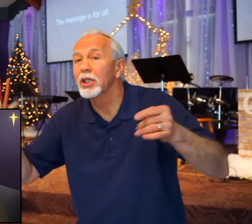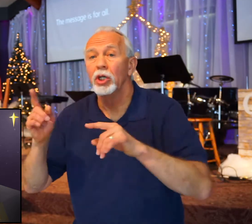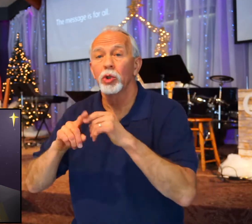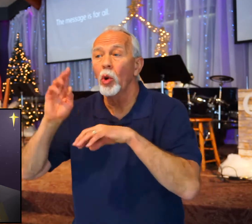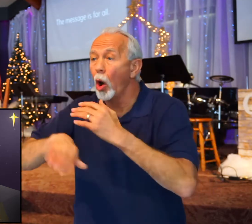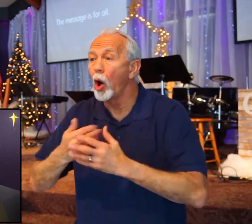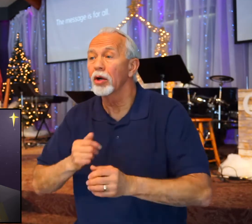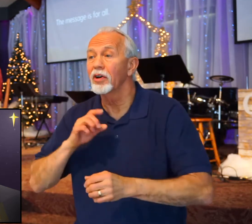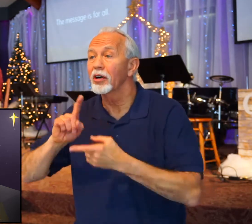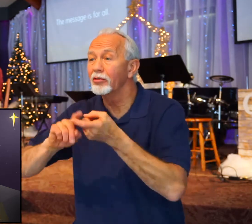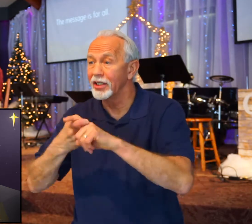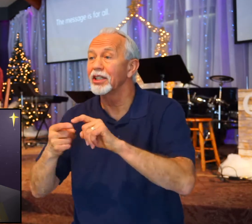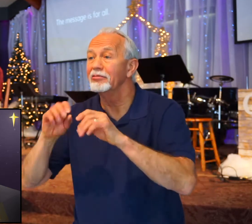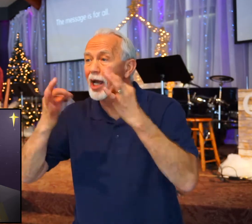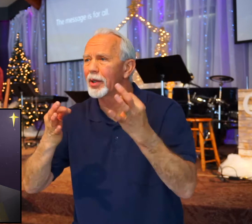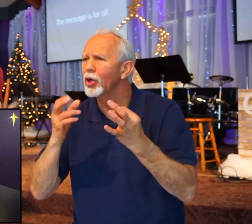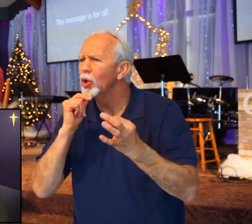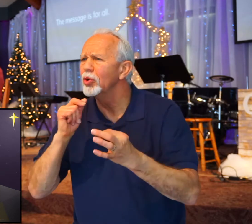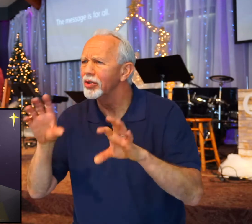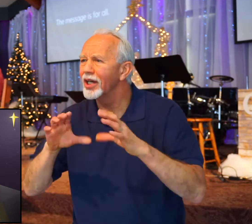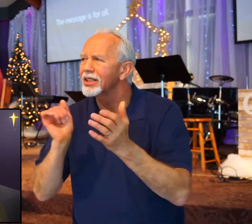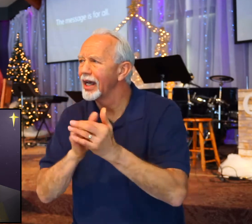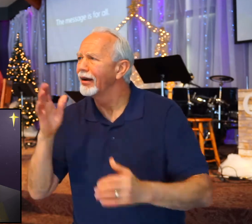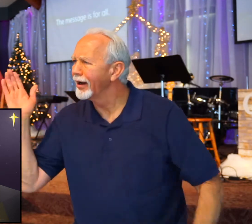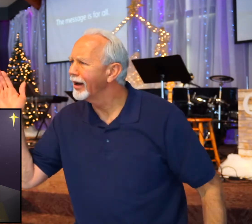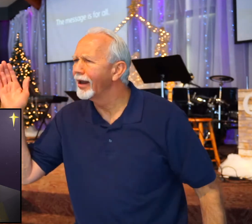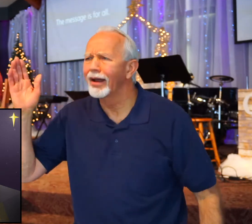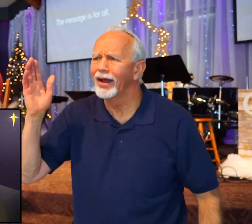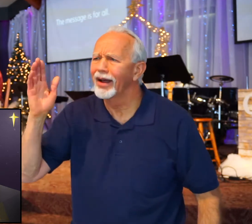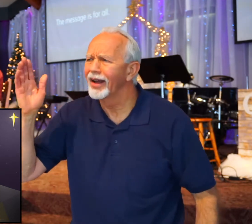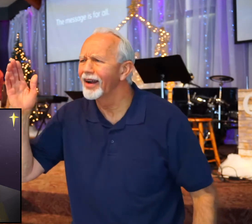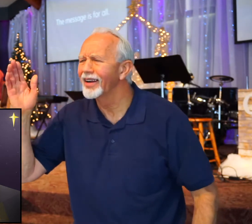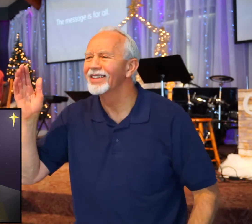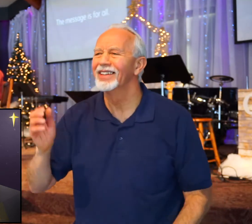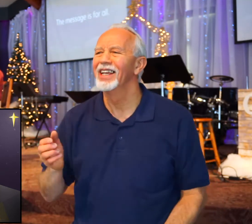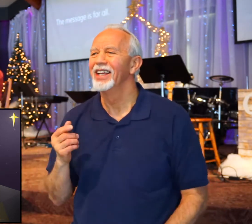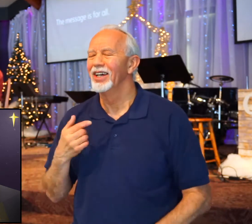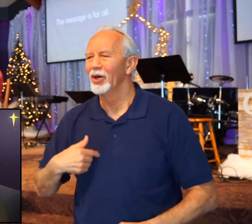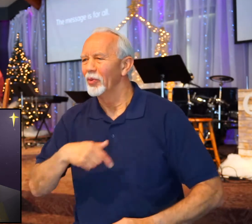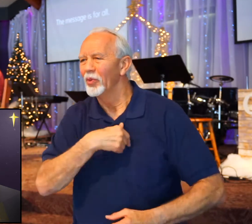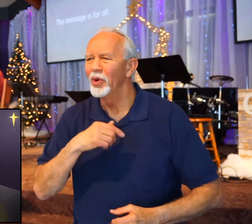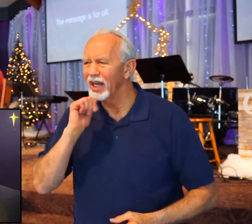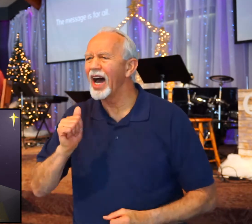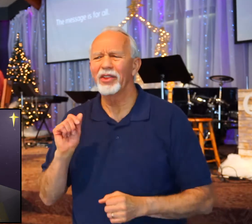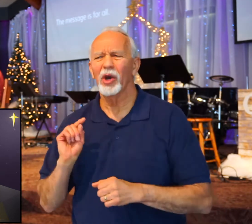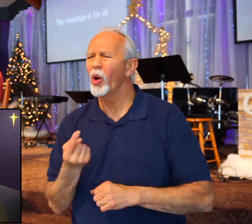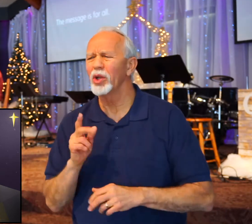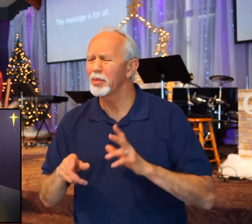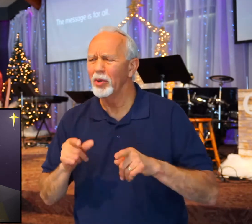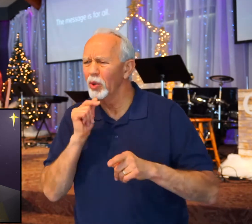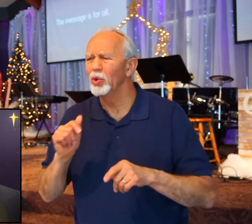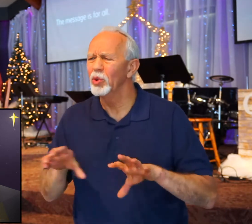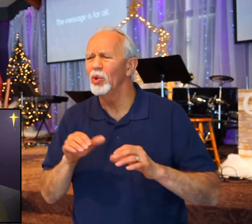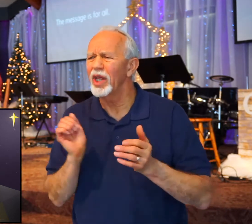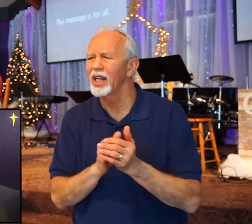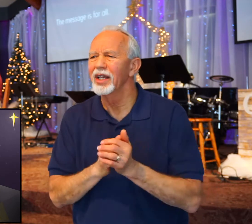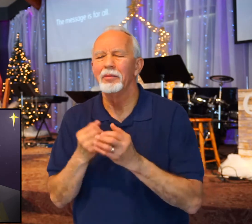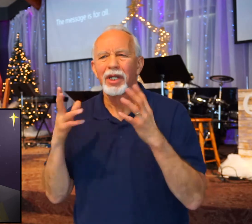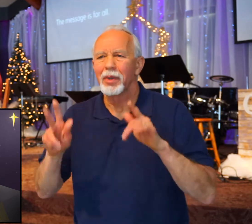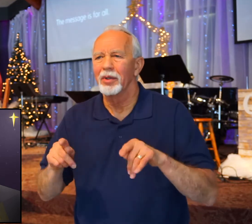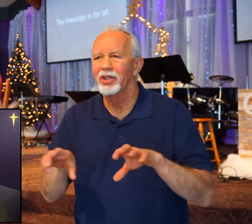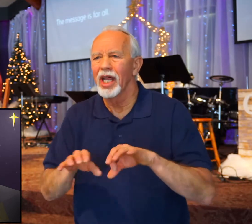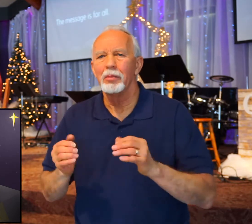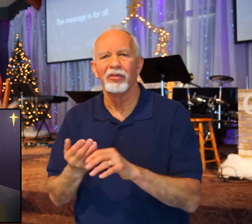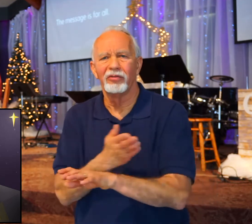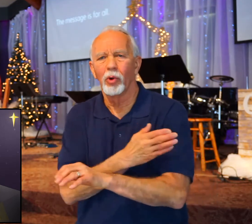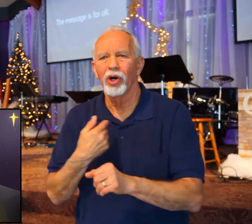and family. Who's done that before? Some of you sent out birth announcements? Yeah. And so we weren't the only ones that had done that. There are many who had done that before us. But this